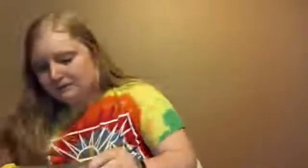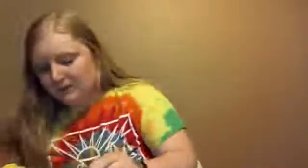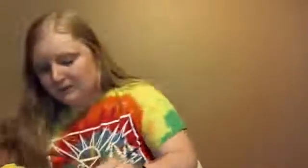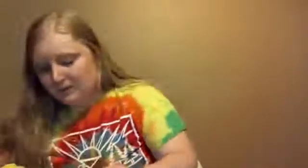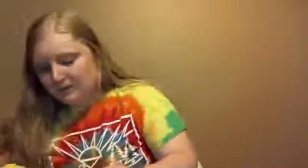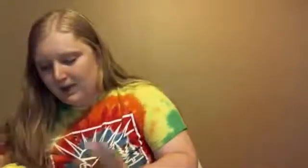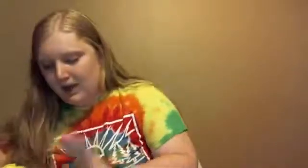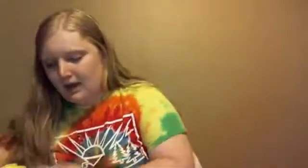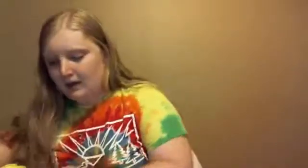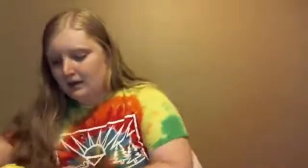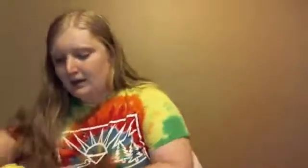for black,